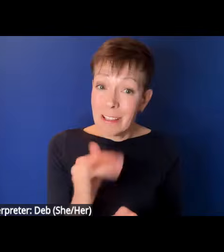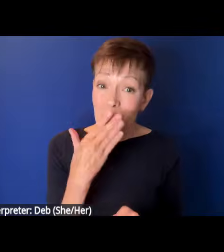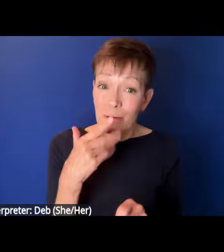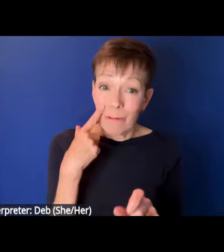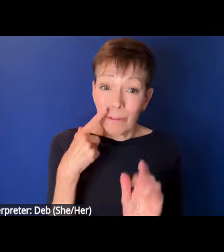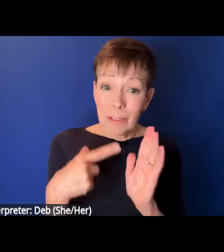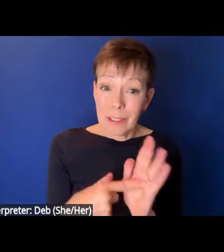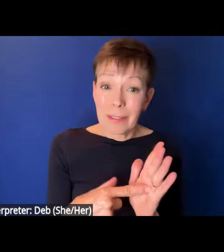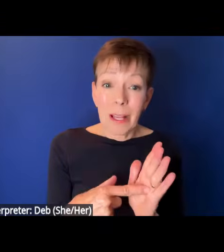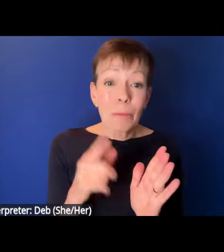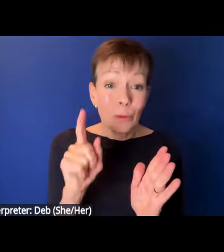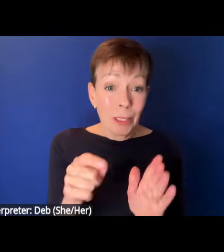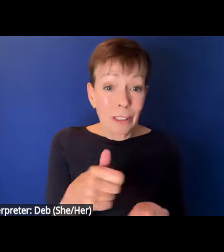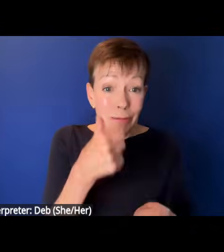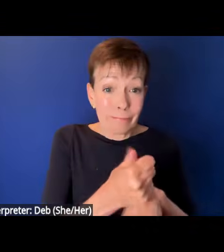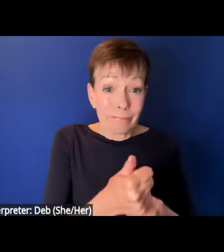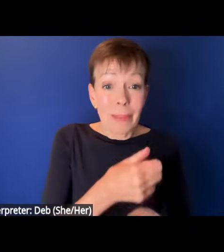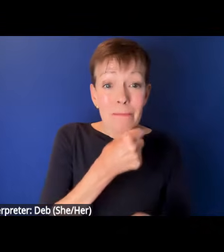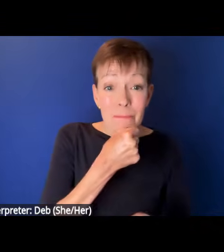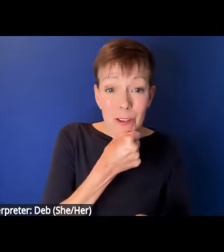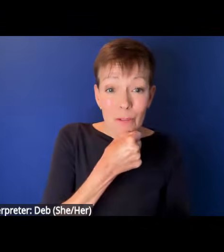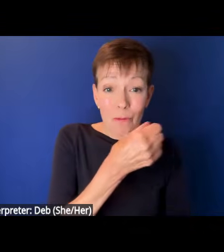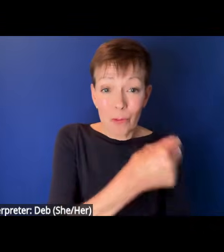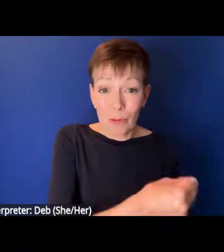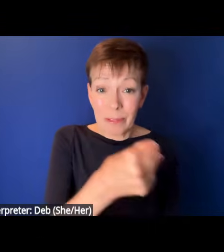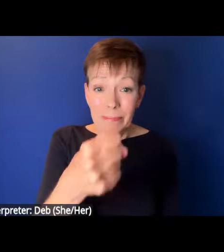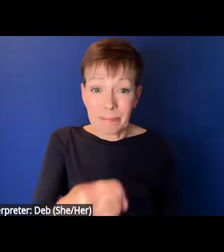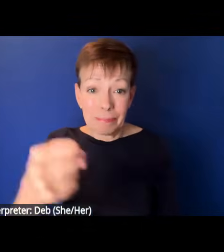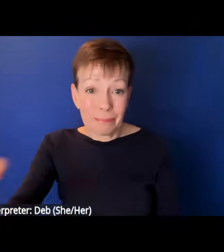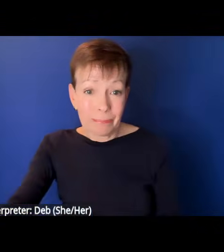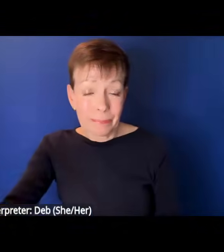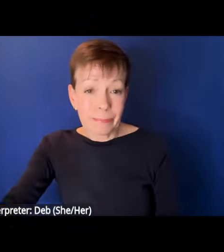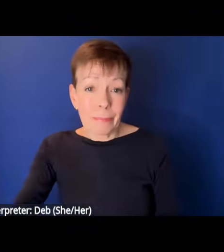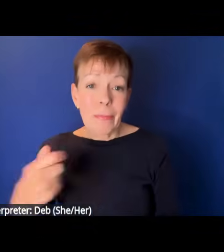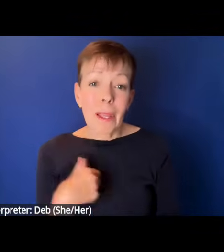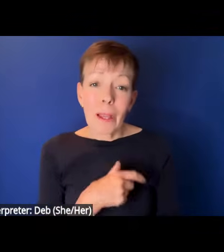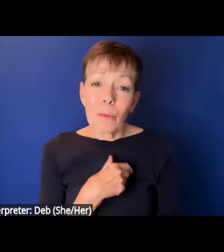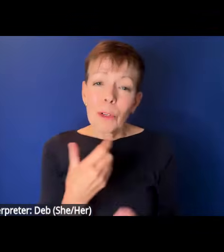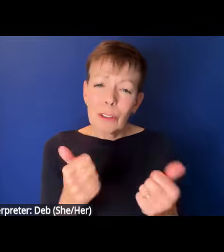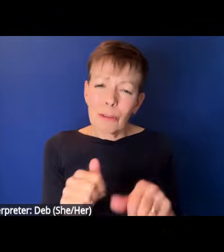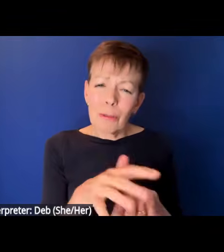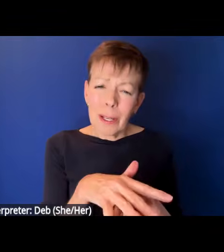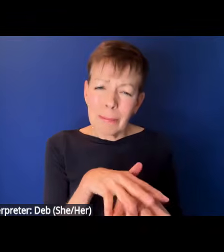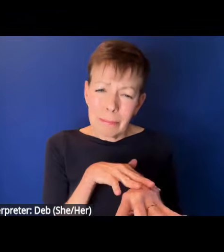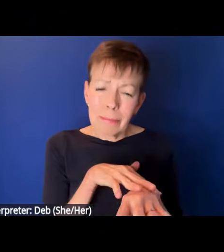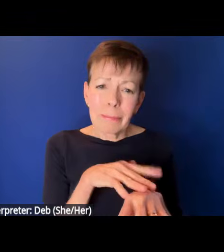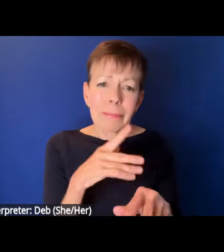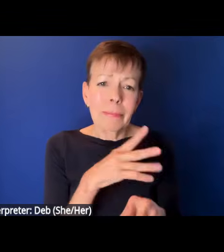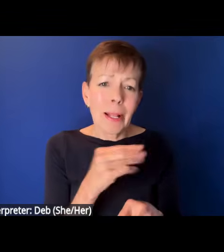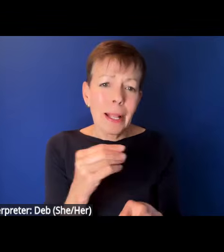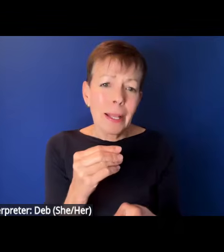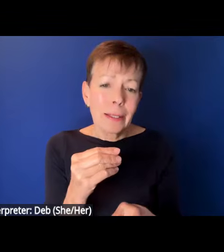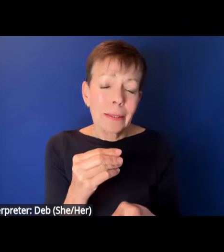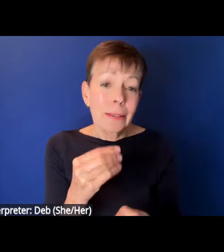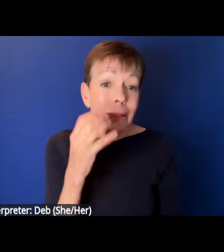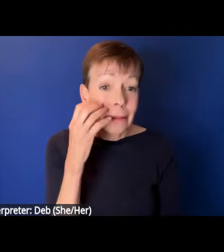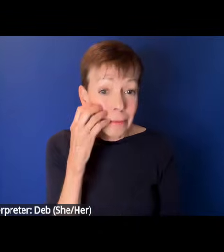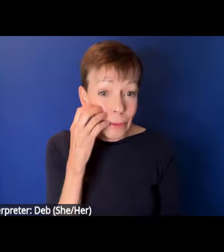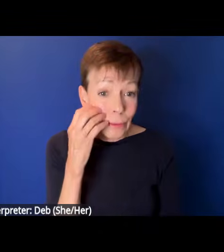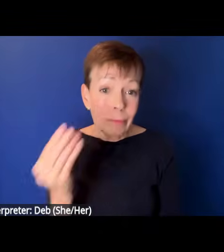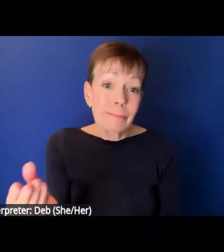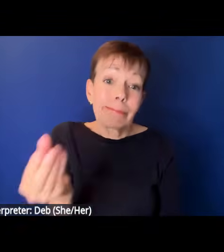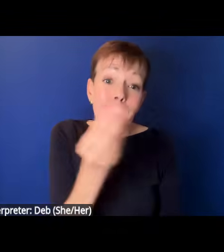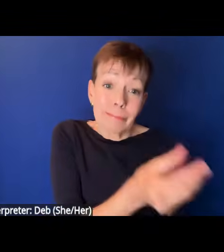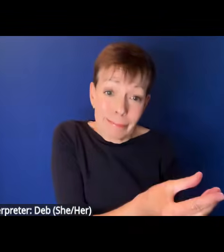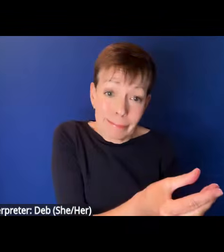some microphones at the board table. So we're gonna slow down and we're going to move the phone from speaker to